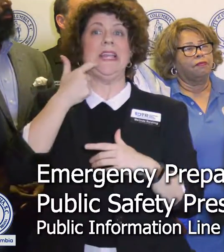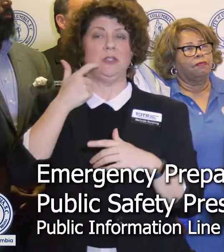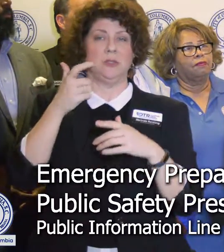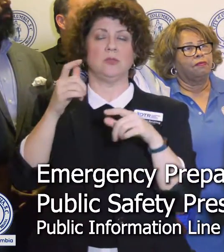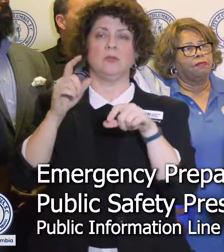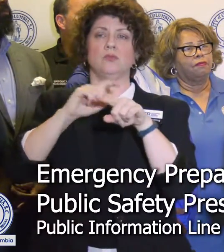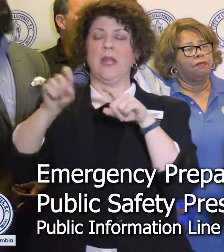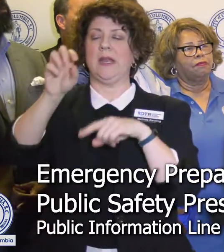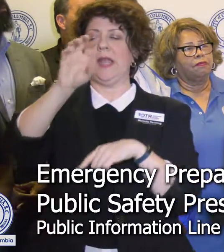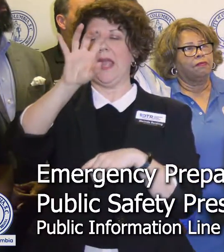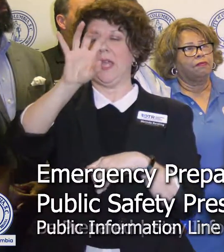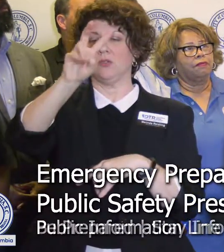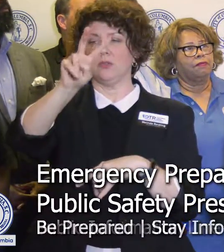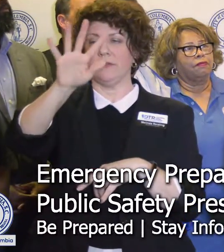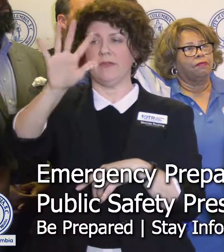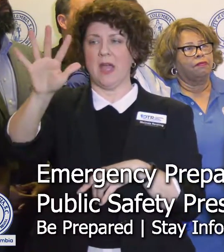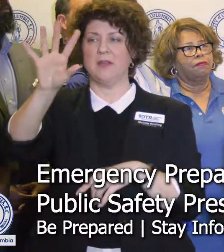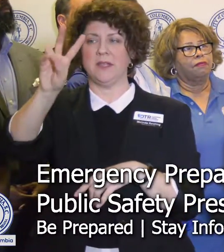at